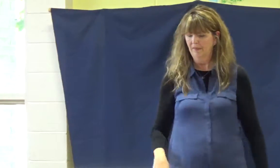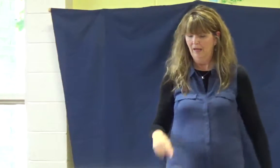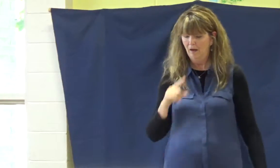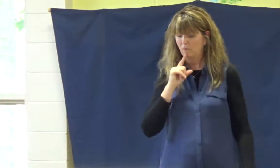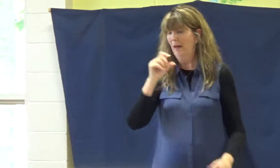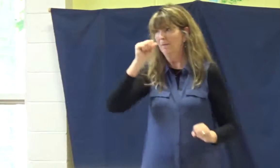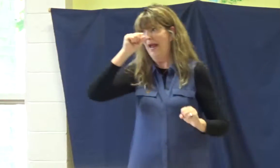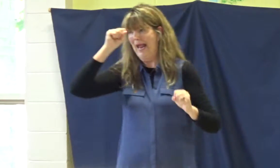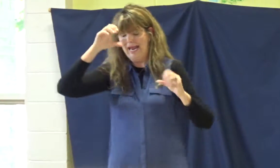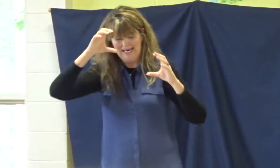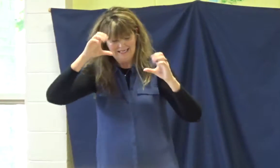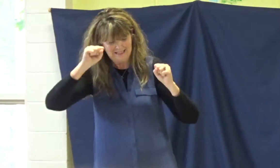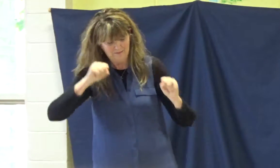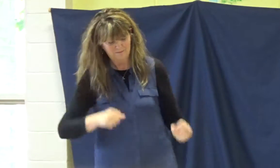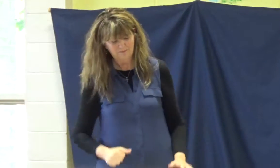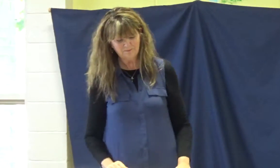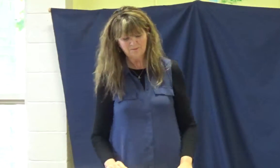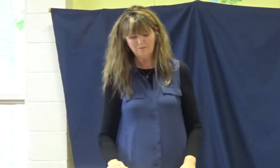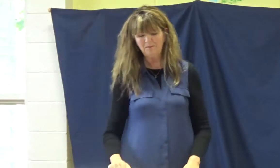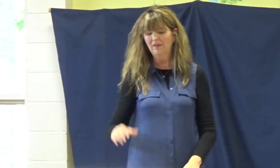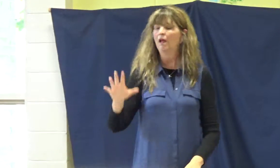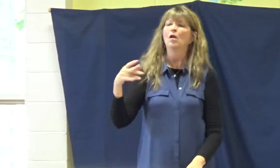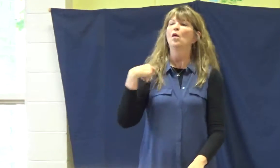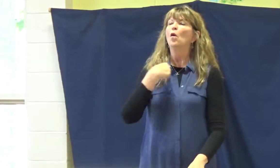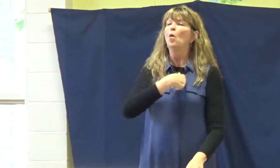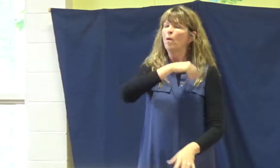shot right there. It was amazing.